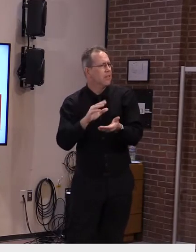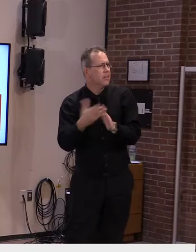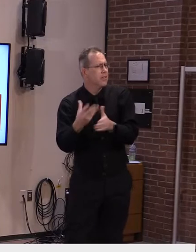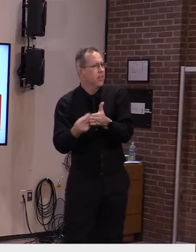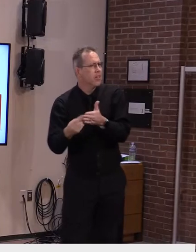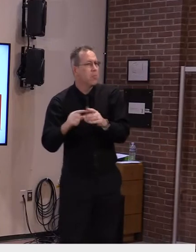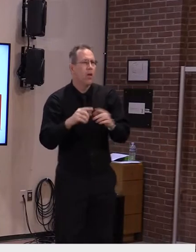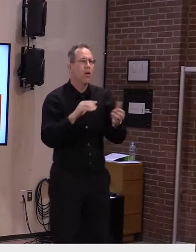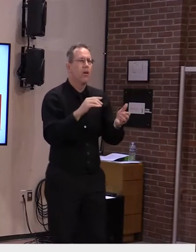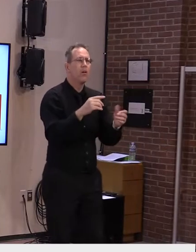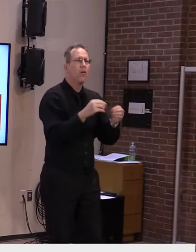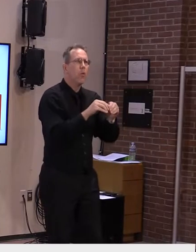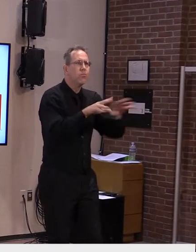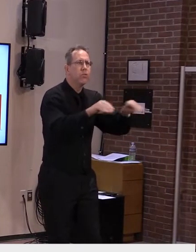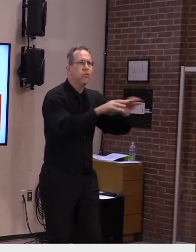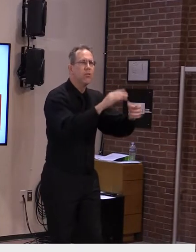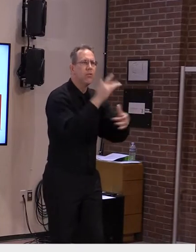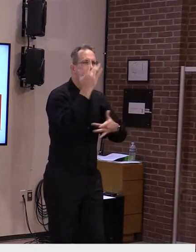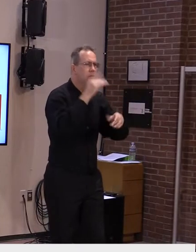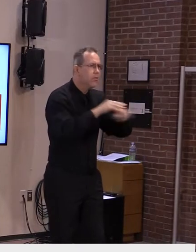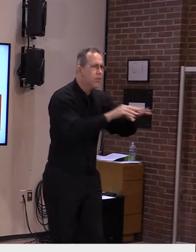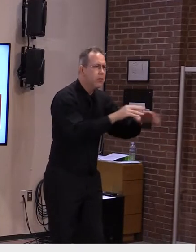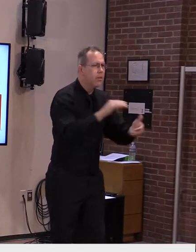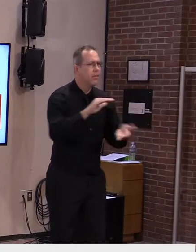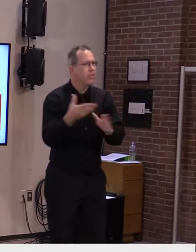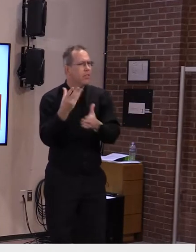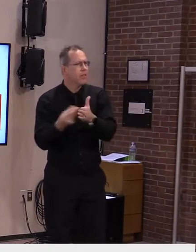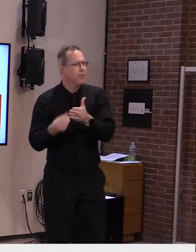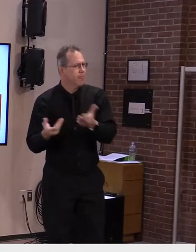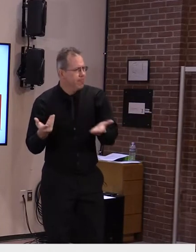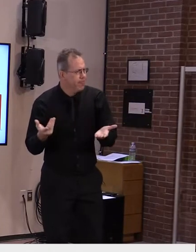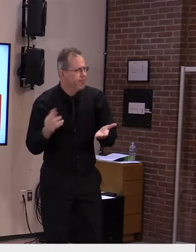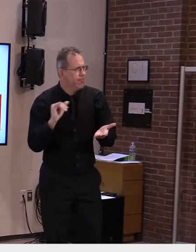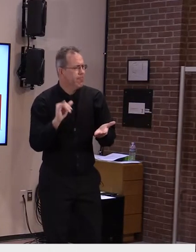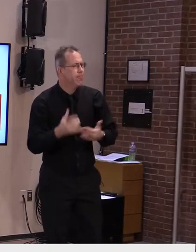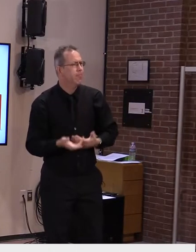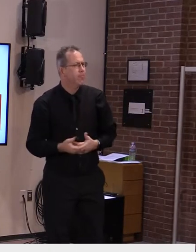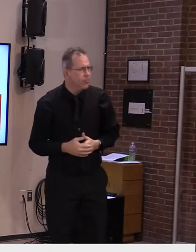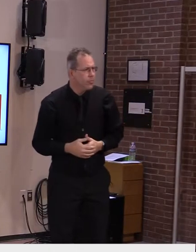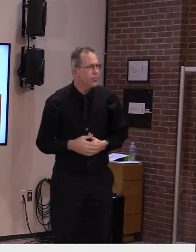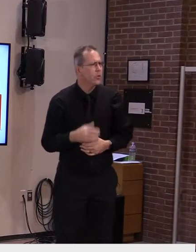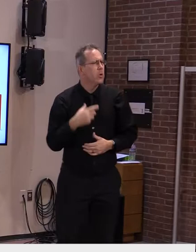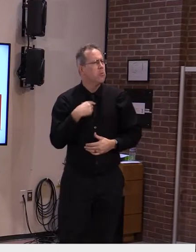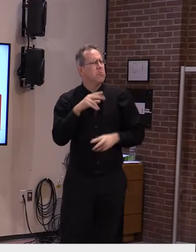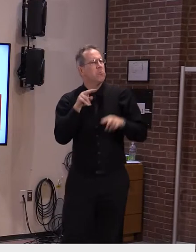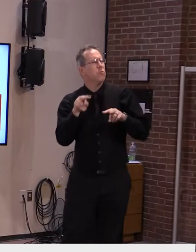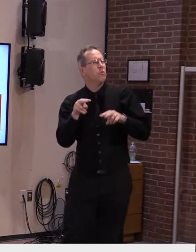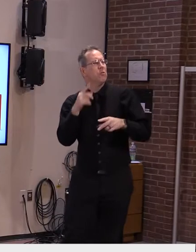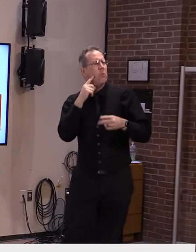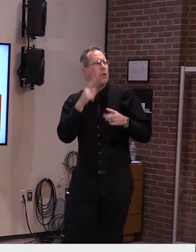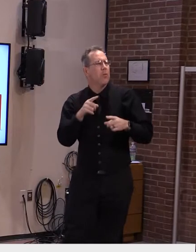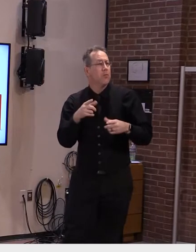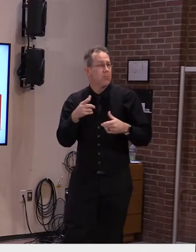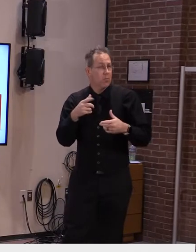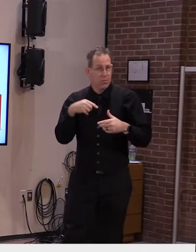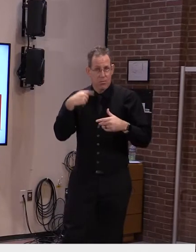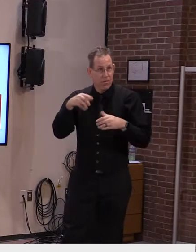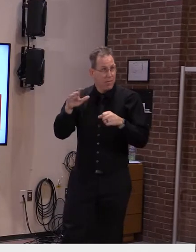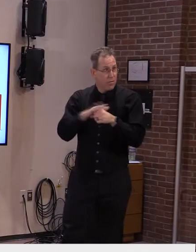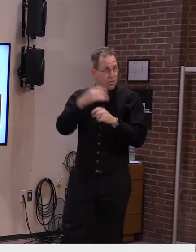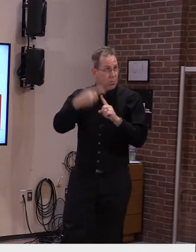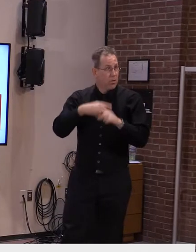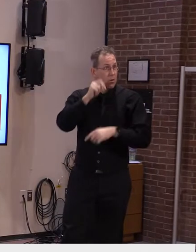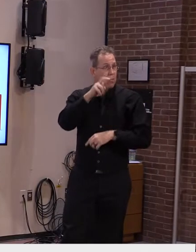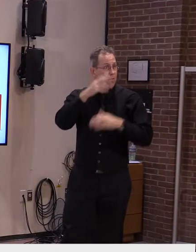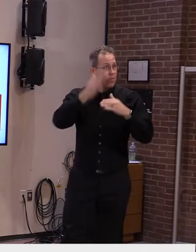deaths so far in the month of November. Possible that there'll be additional deaths recorded in the month of November, but it's clear that the